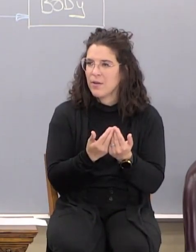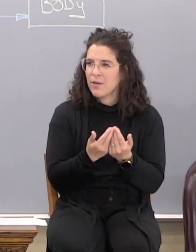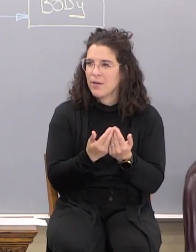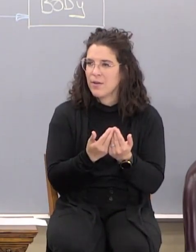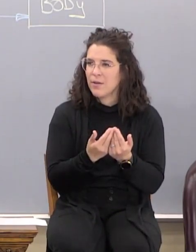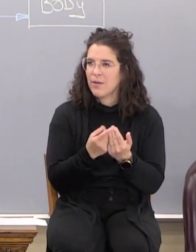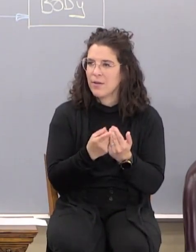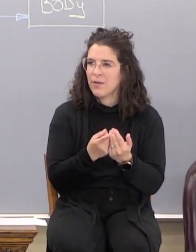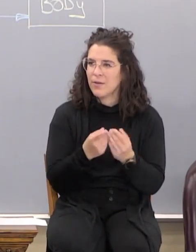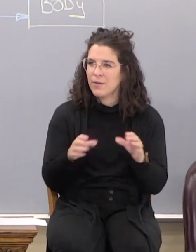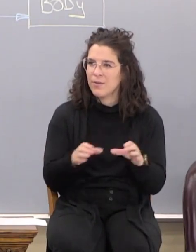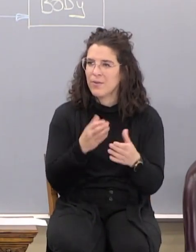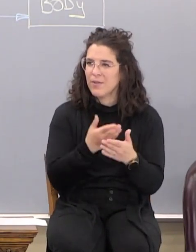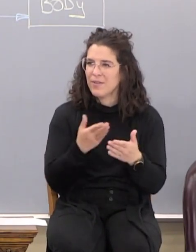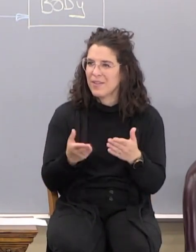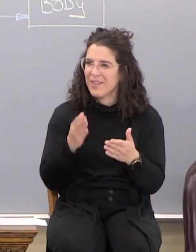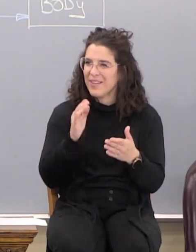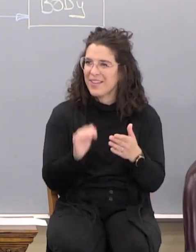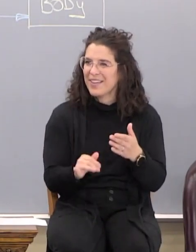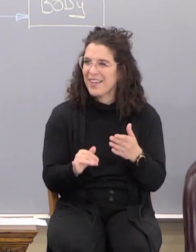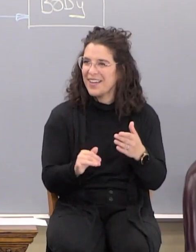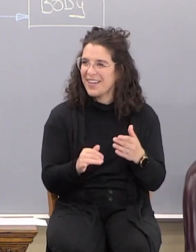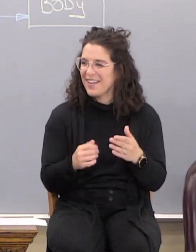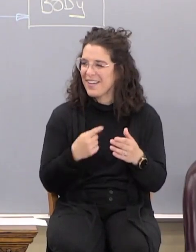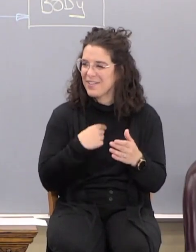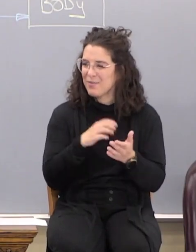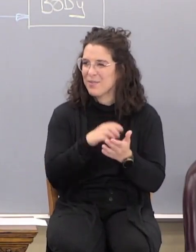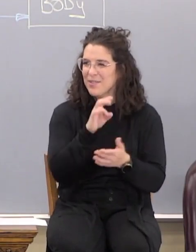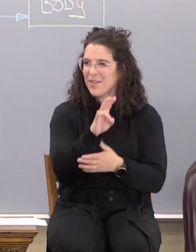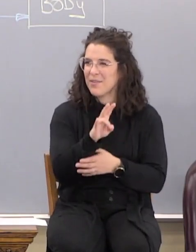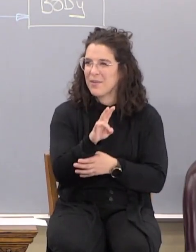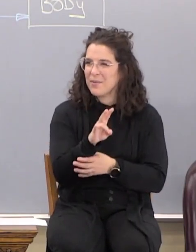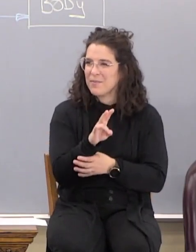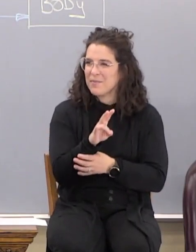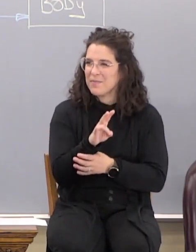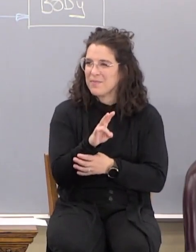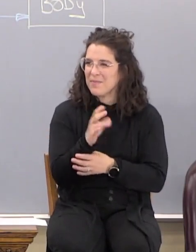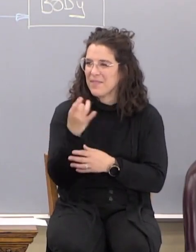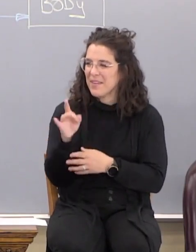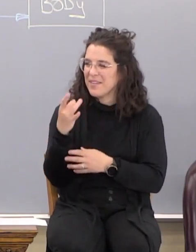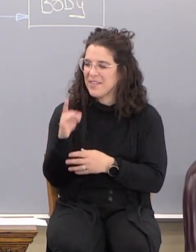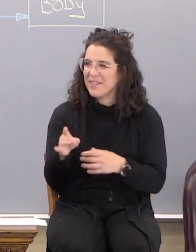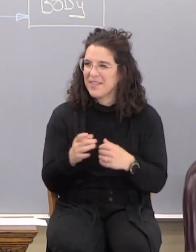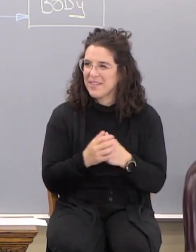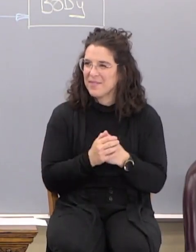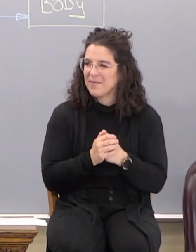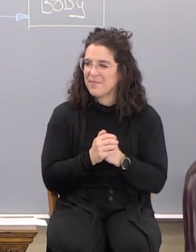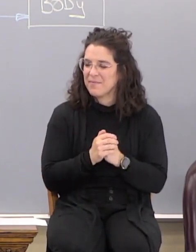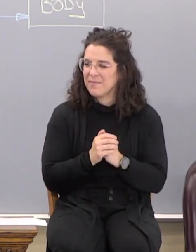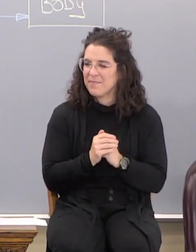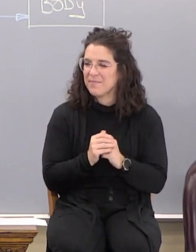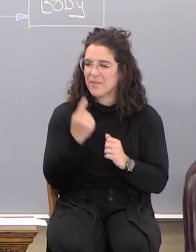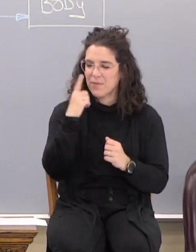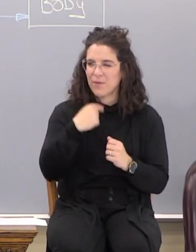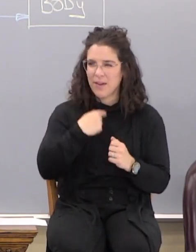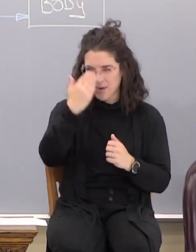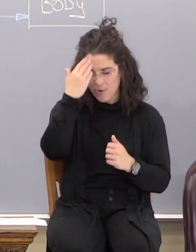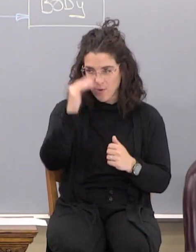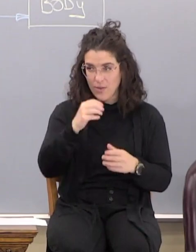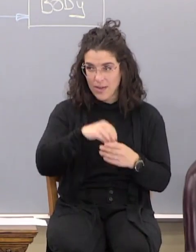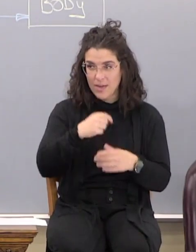you do the thing that I... Chapter 7, verse number, I didn't read the verse. Verse 18. For I know that